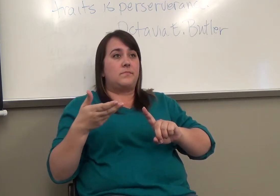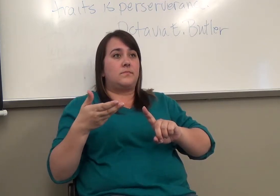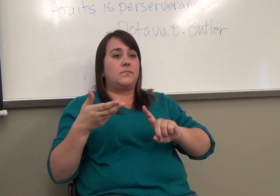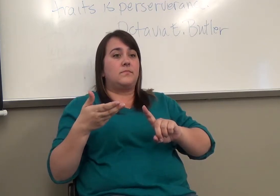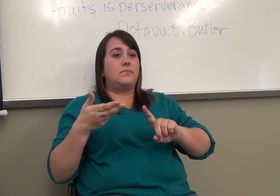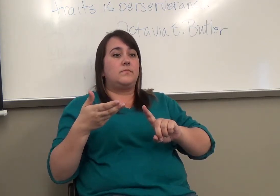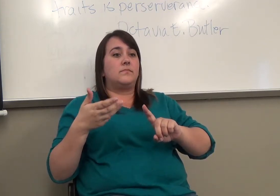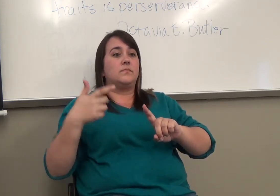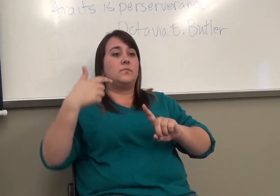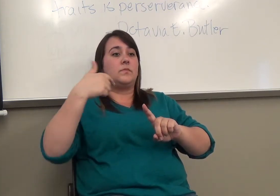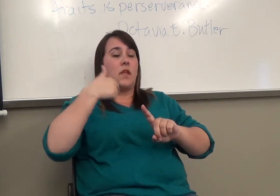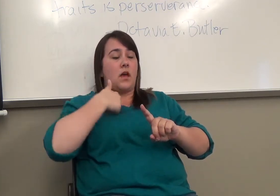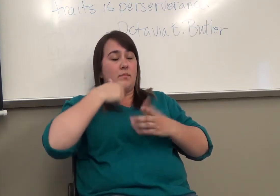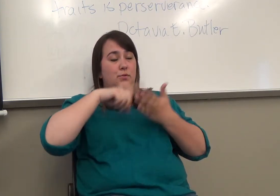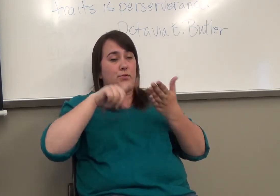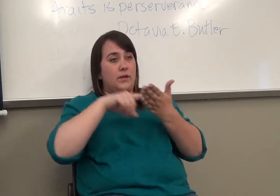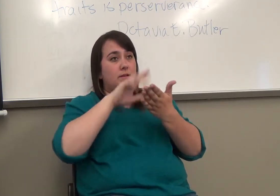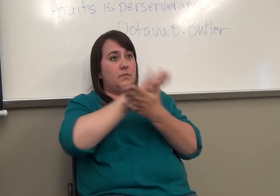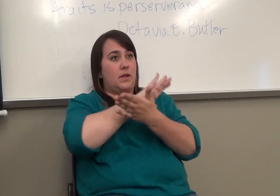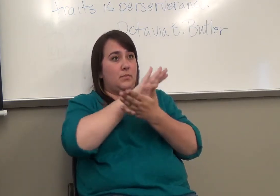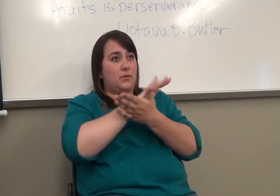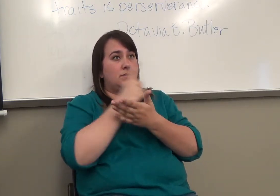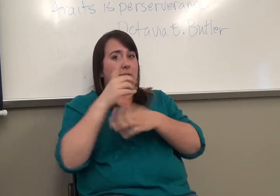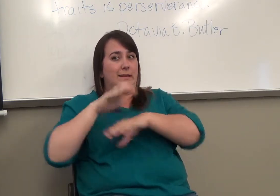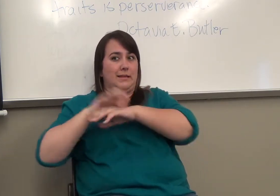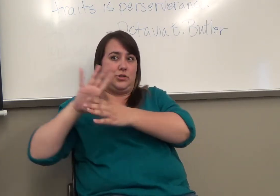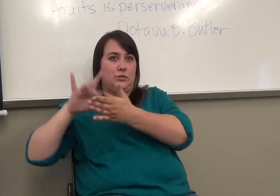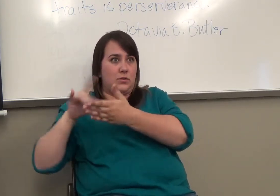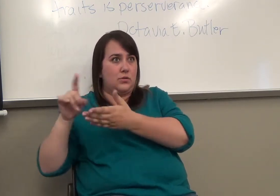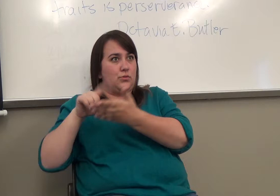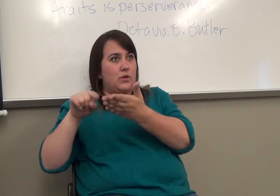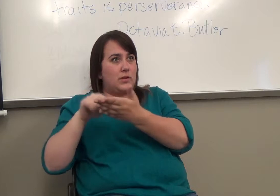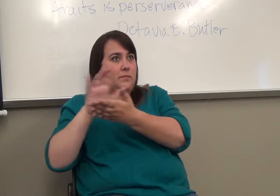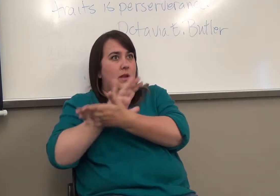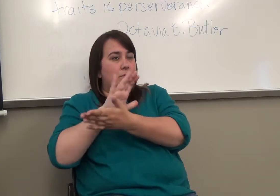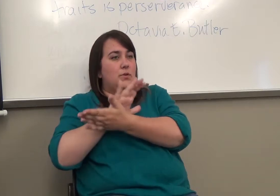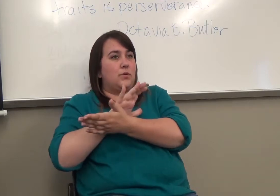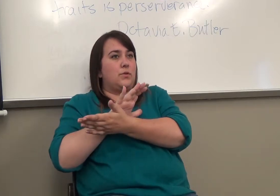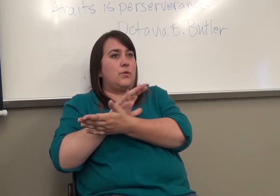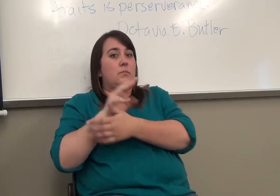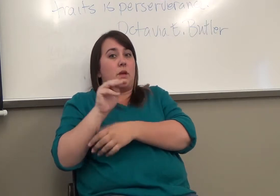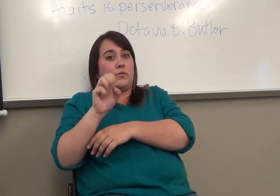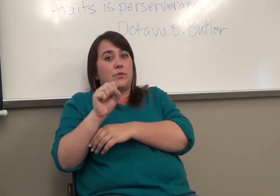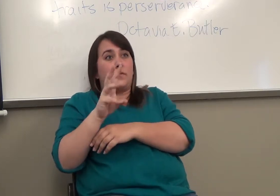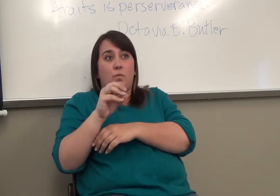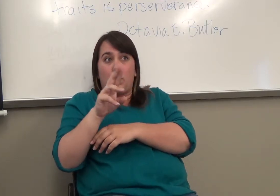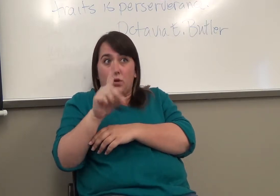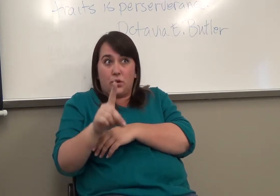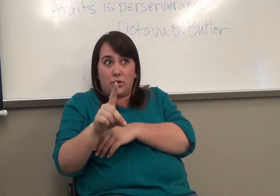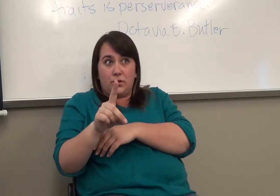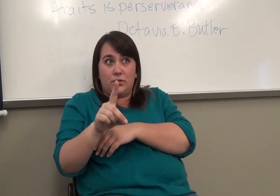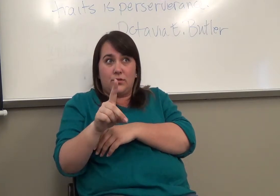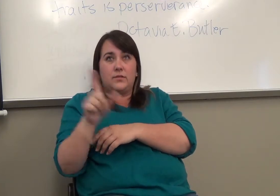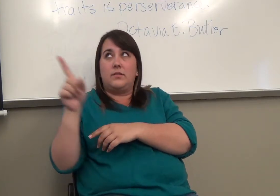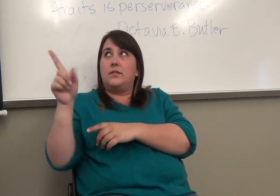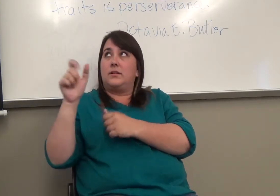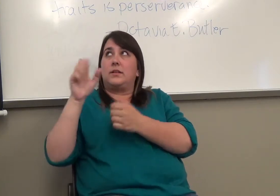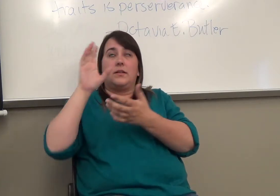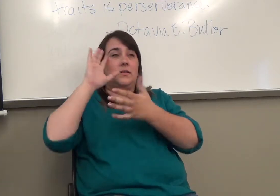when I'm correcting a paper, somebody in the English Center is correcting a paper, Microsoft Word, this is what really confuses students, is they're doing something like